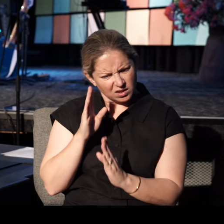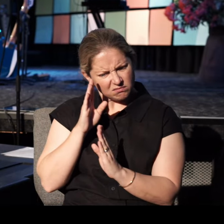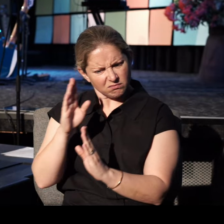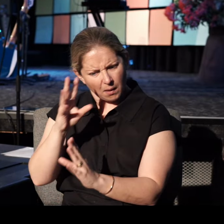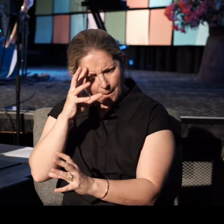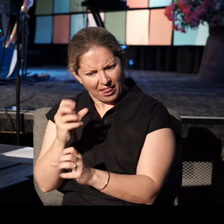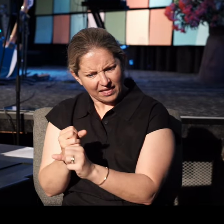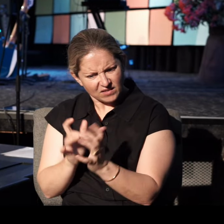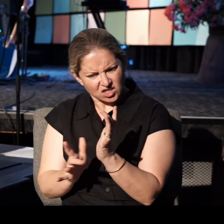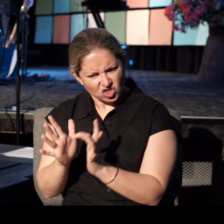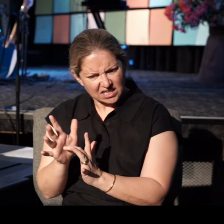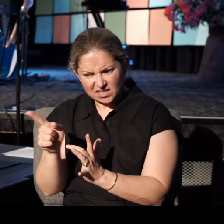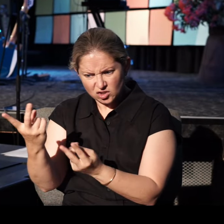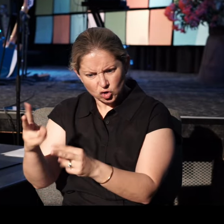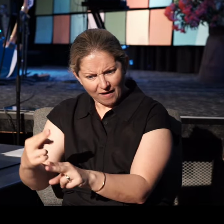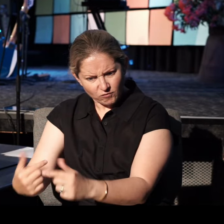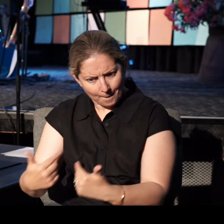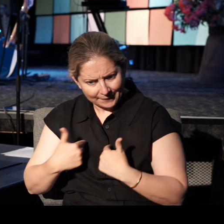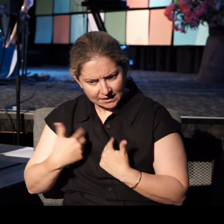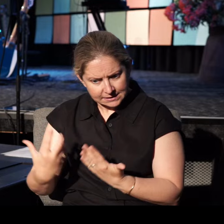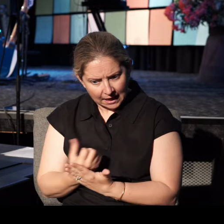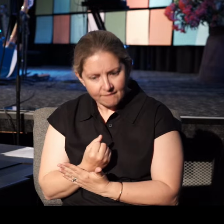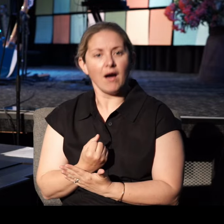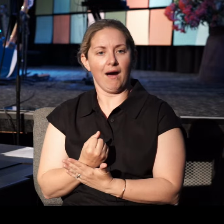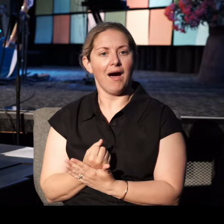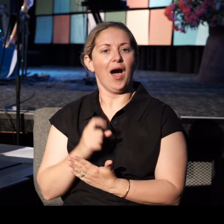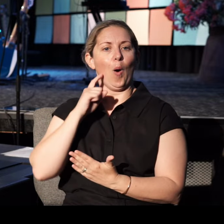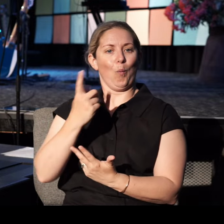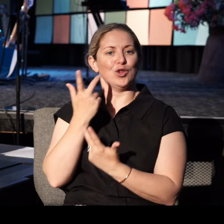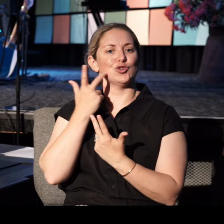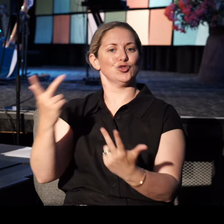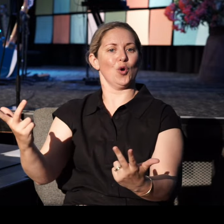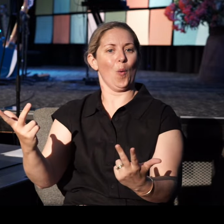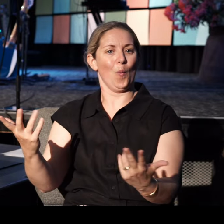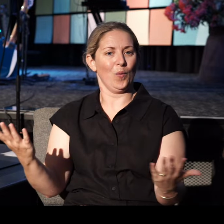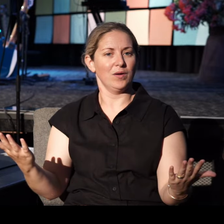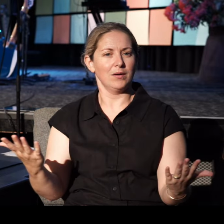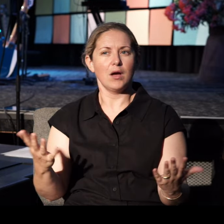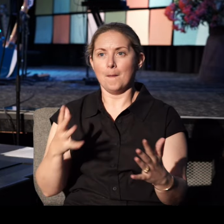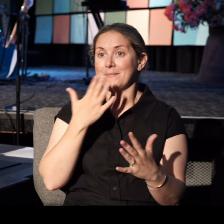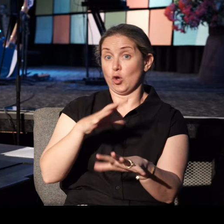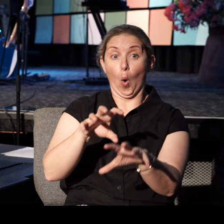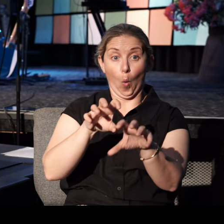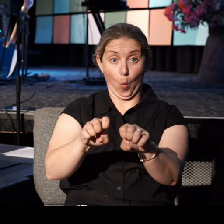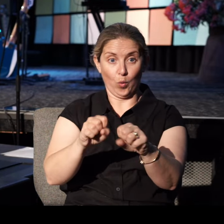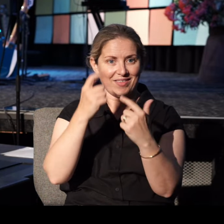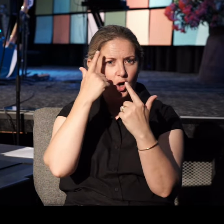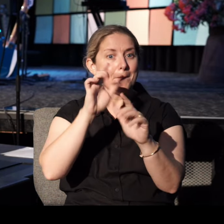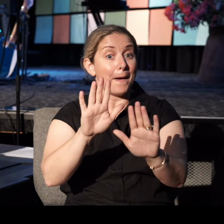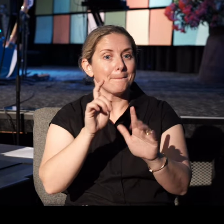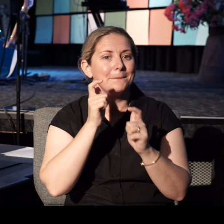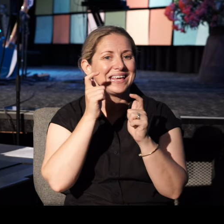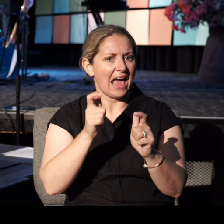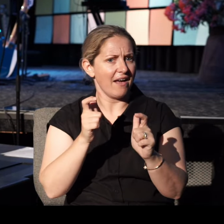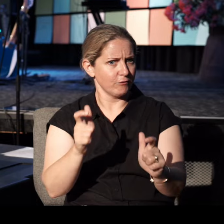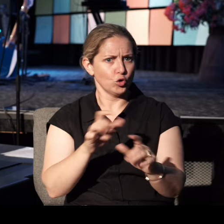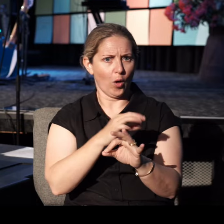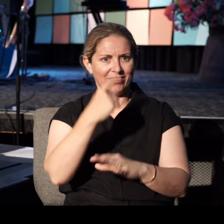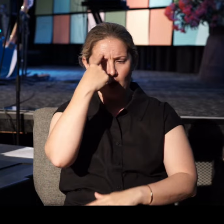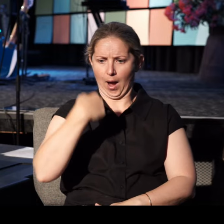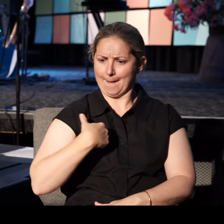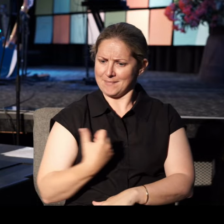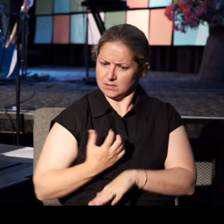and his merits, because that'll bring a consequence of change in your life. I'll come back to this in a moment. Take care that we don't misunderstand he's talking about saved